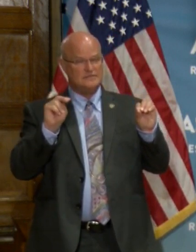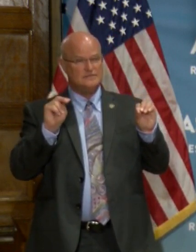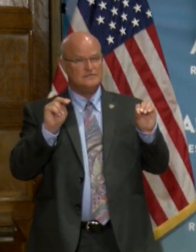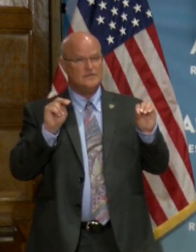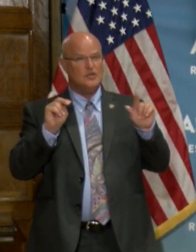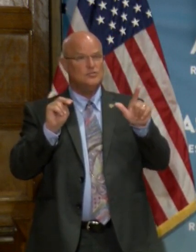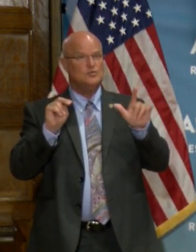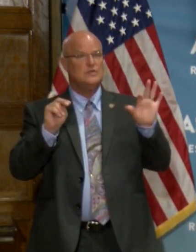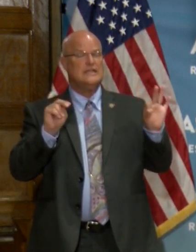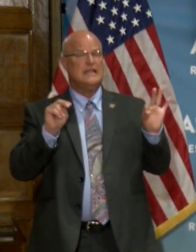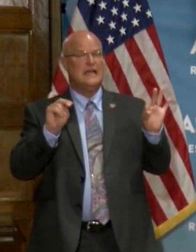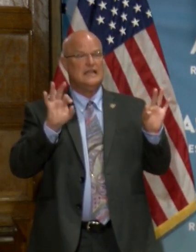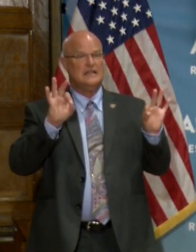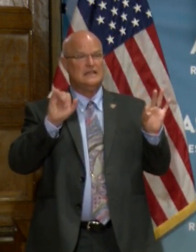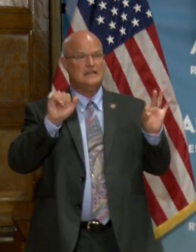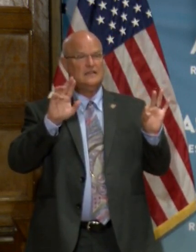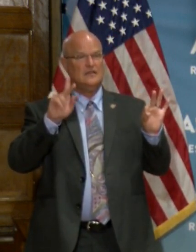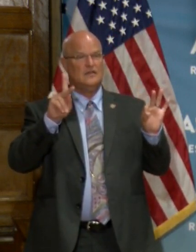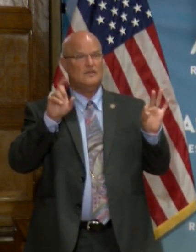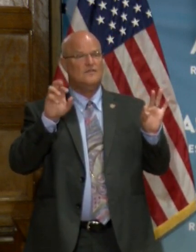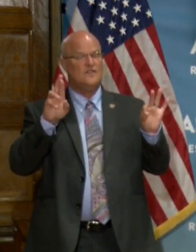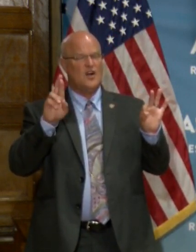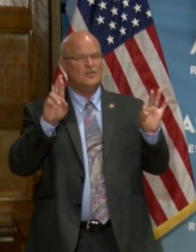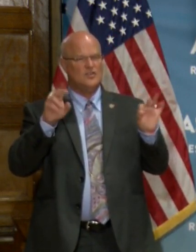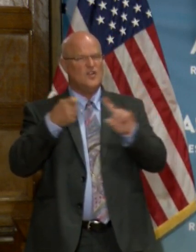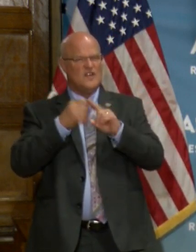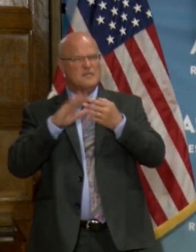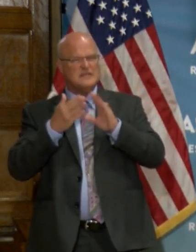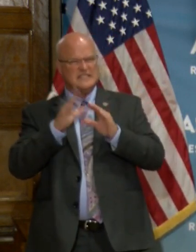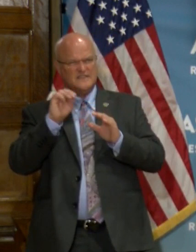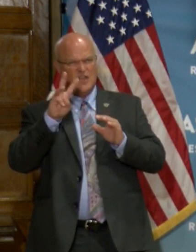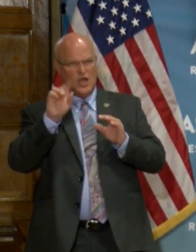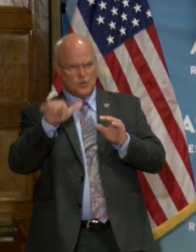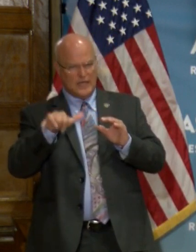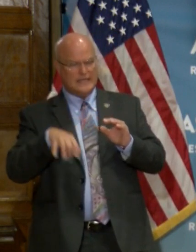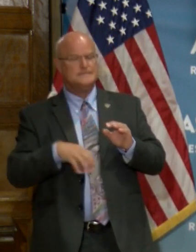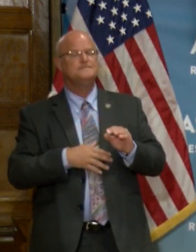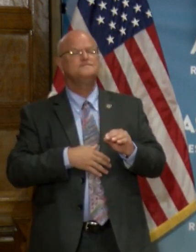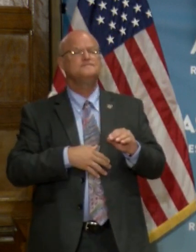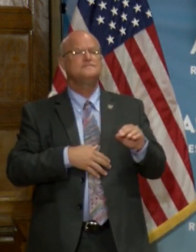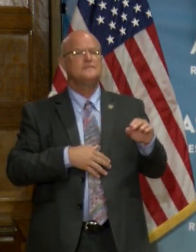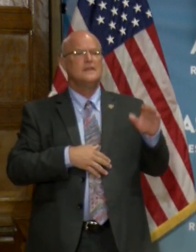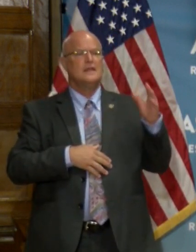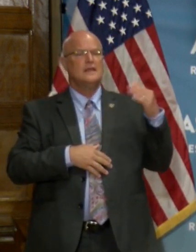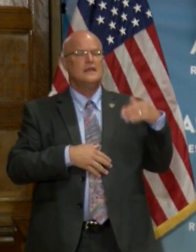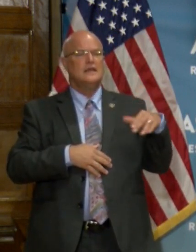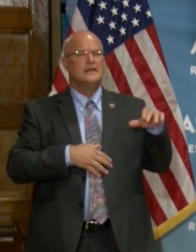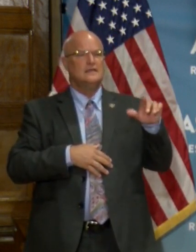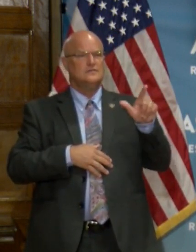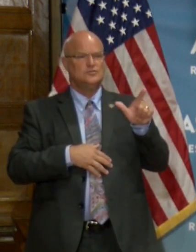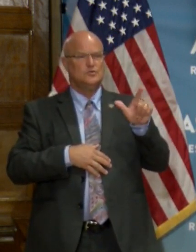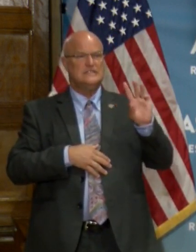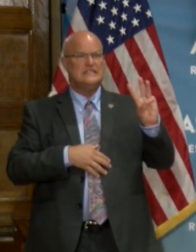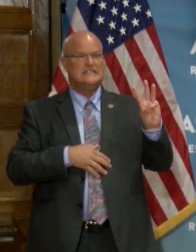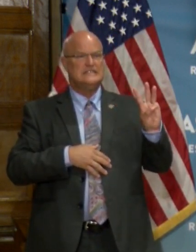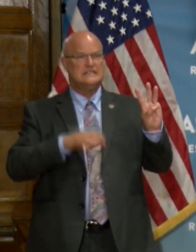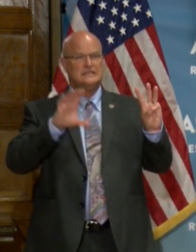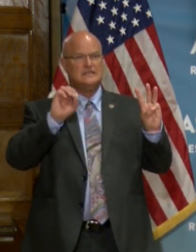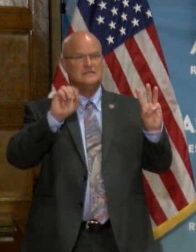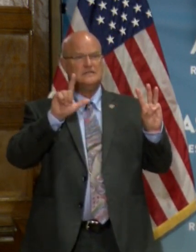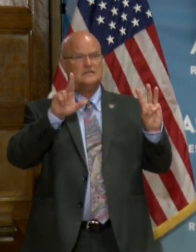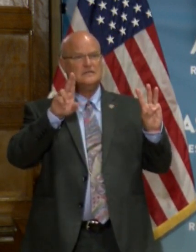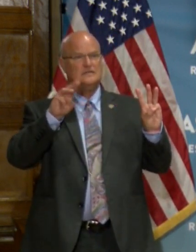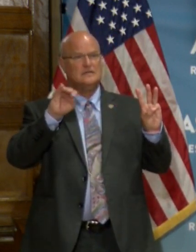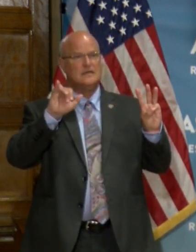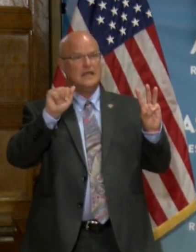had 29 from Faulkner County, mostly from the city of Conway. And we had 26 from Columbia